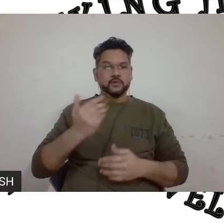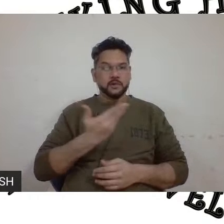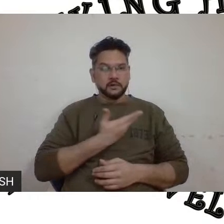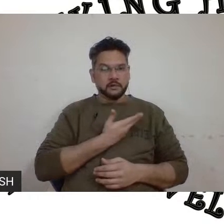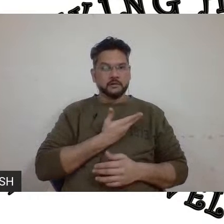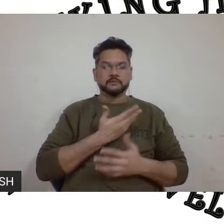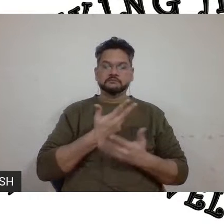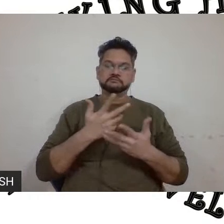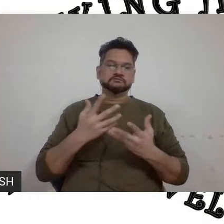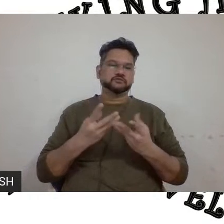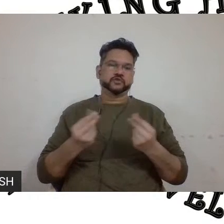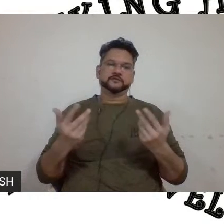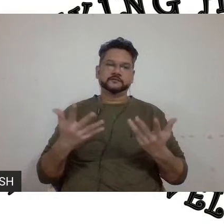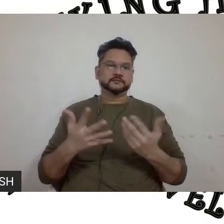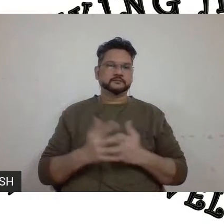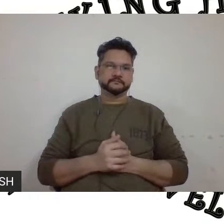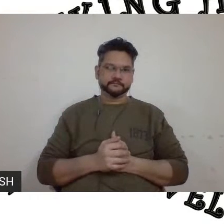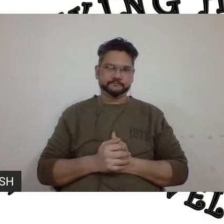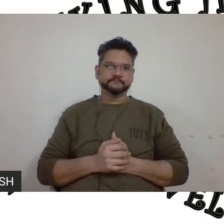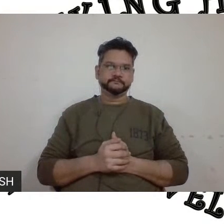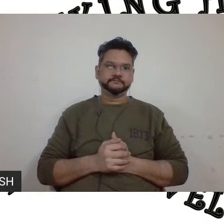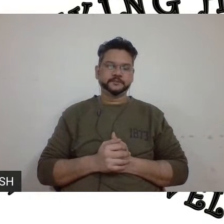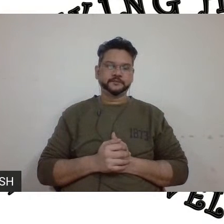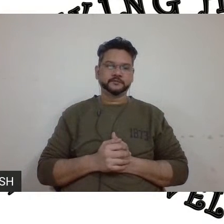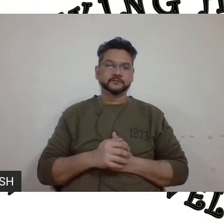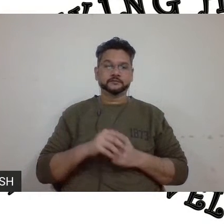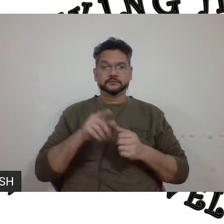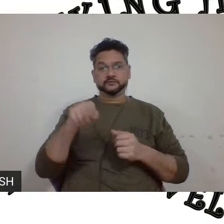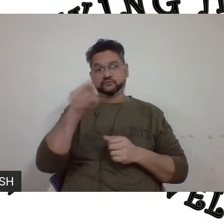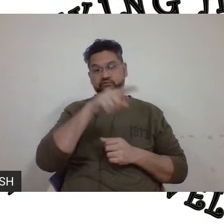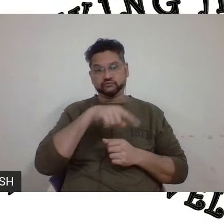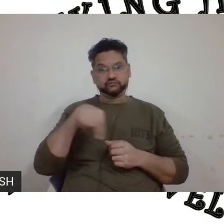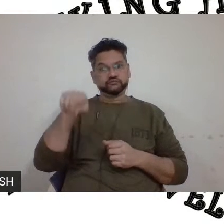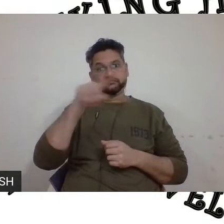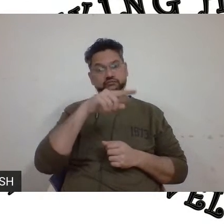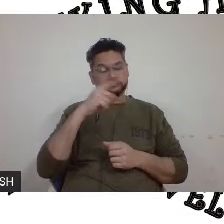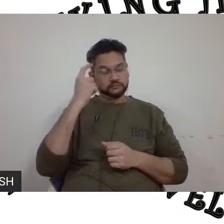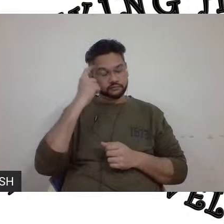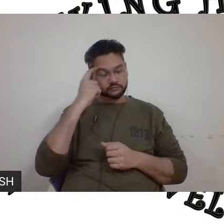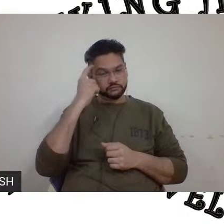Just to simply imagine that even in schools,